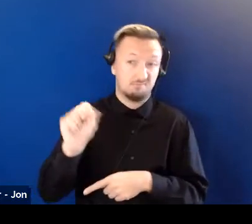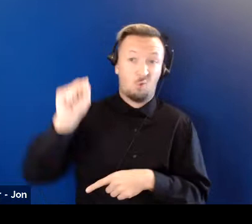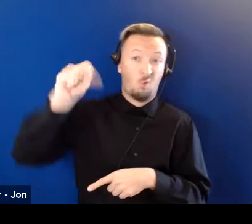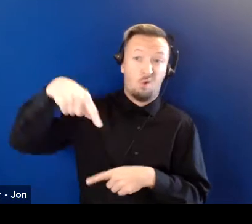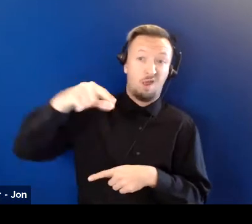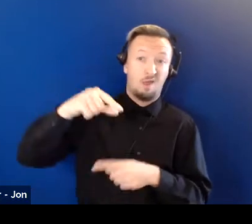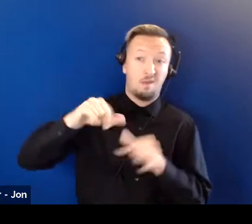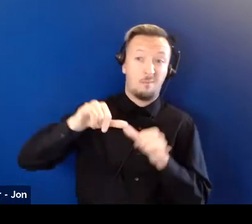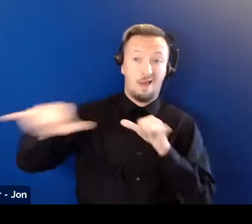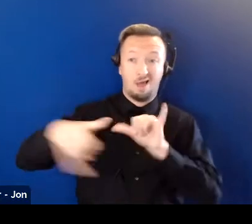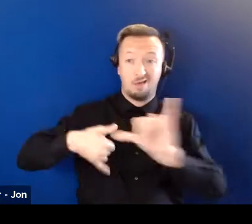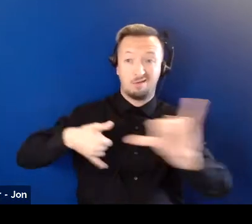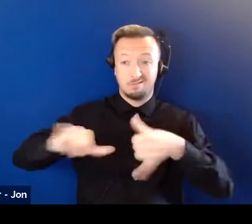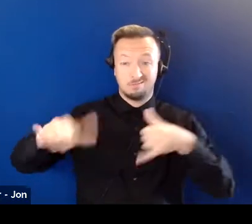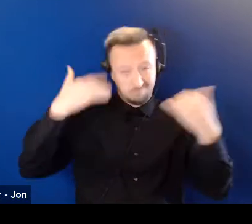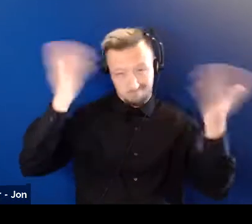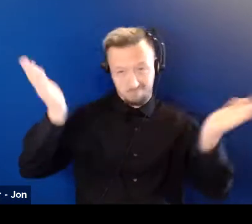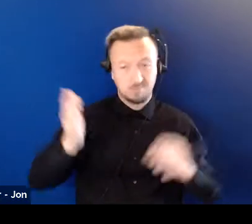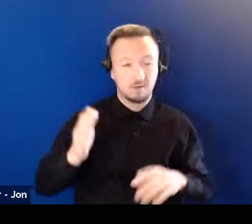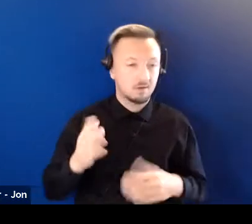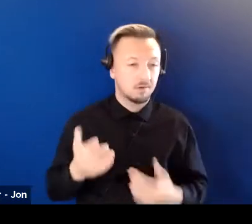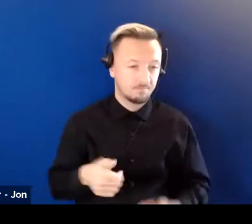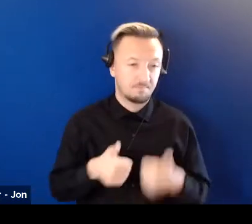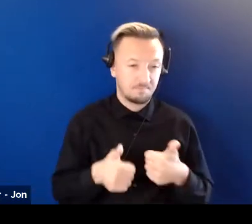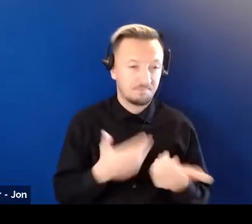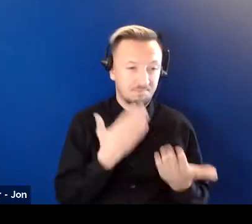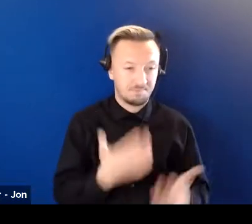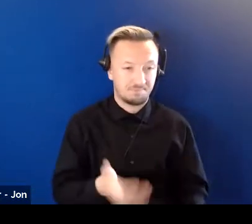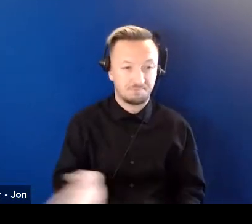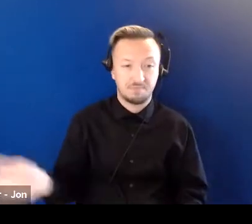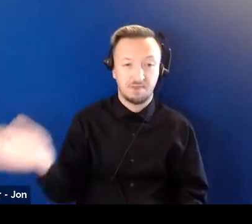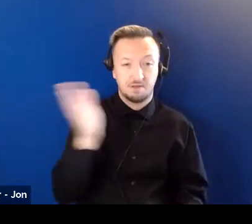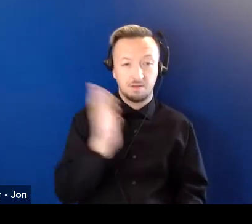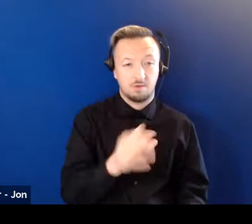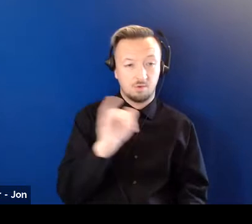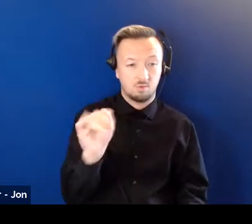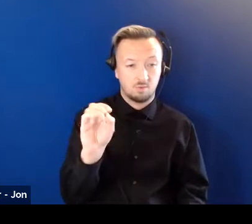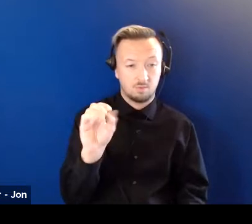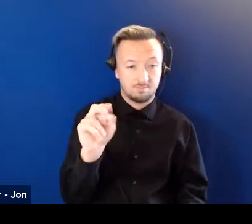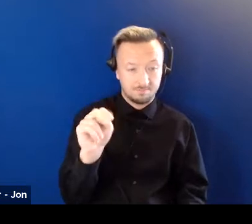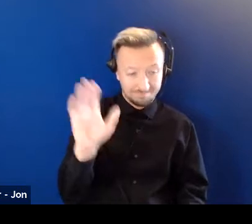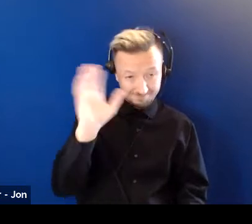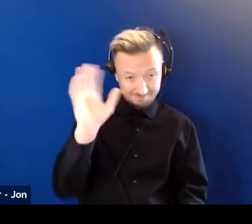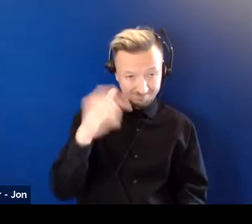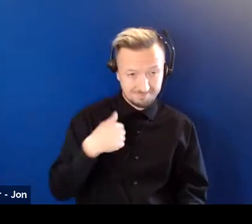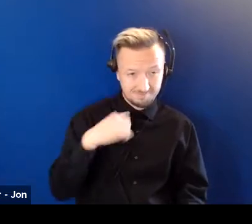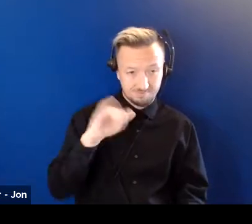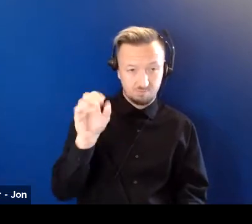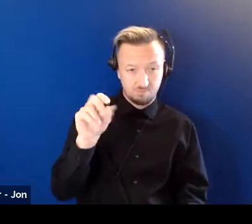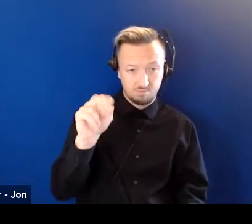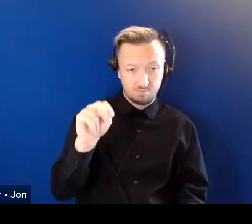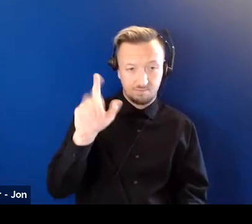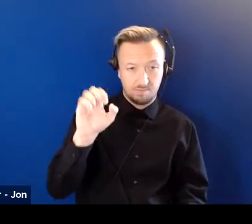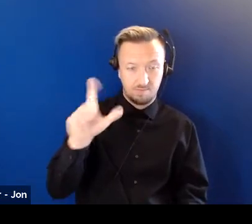many. And yes. Thanks, Ian. And of course, Joan. Hi, I'm Joan Labelle. I'm